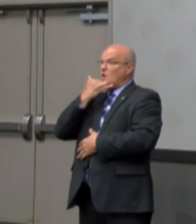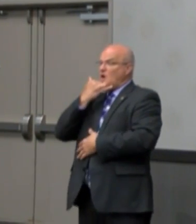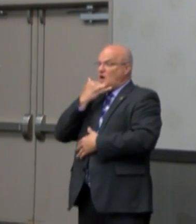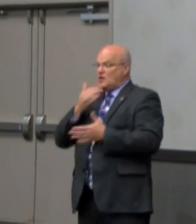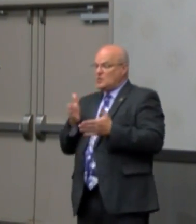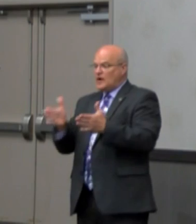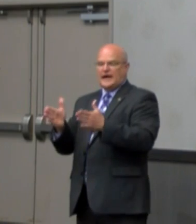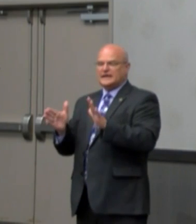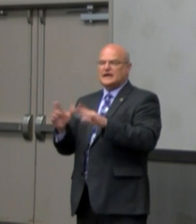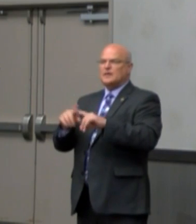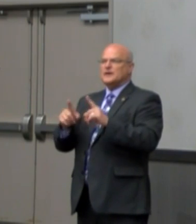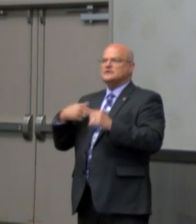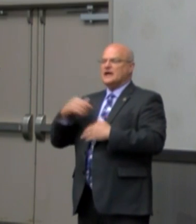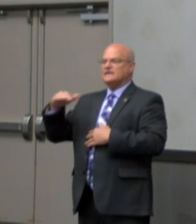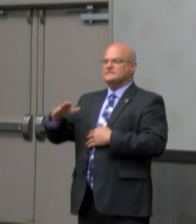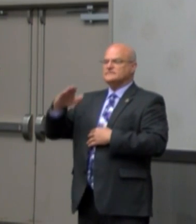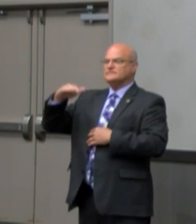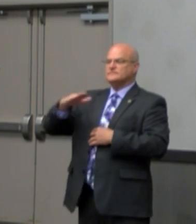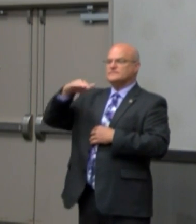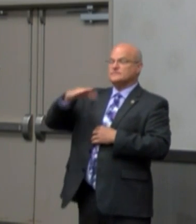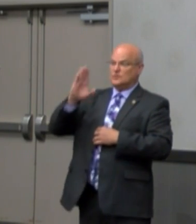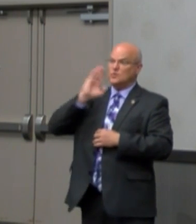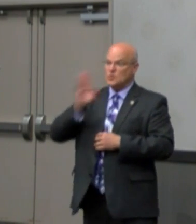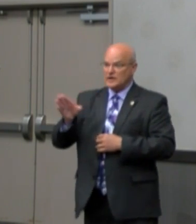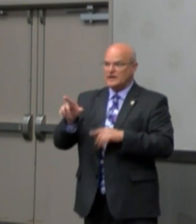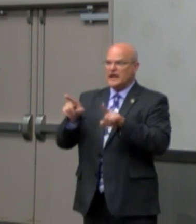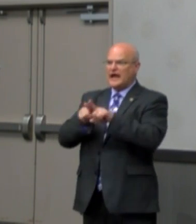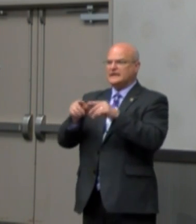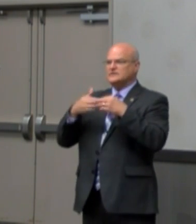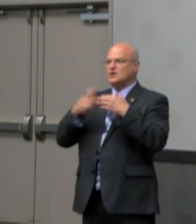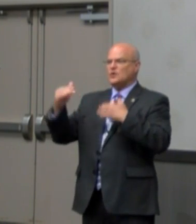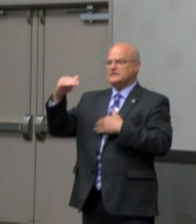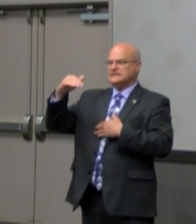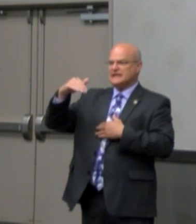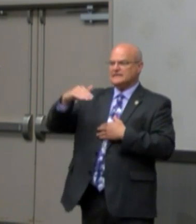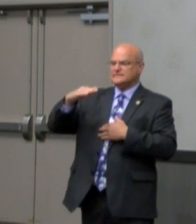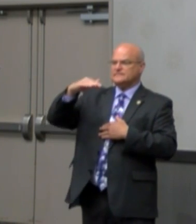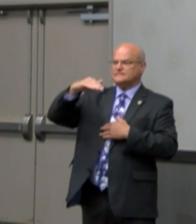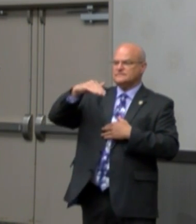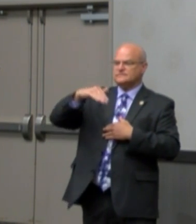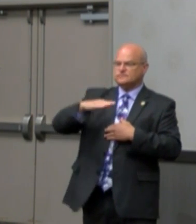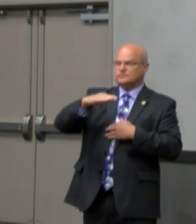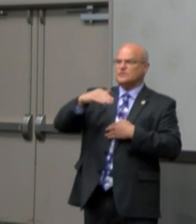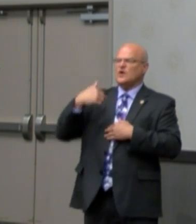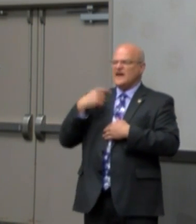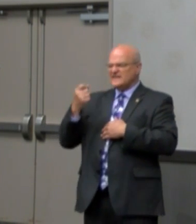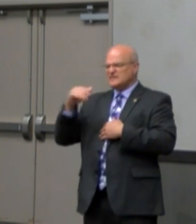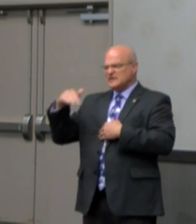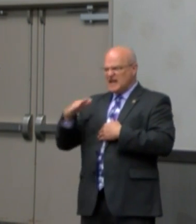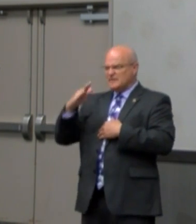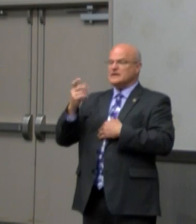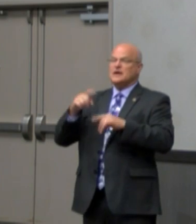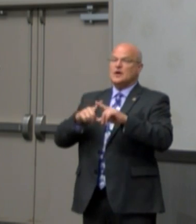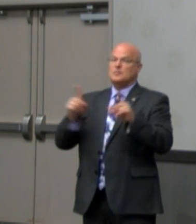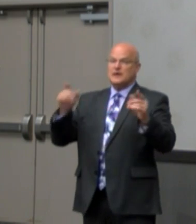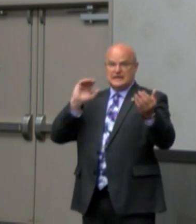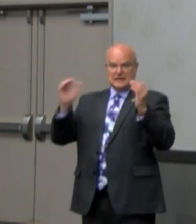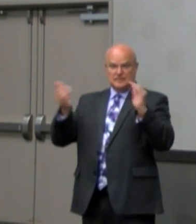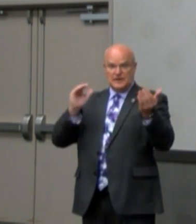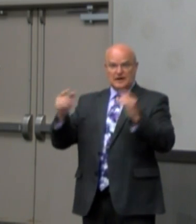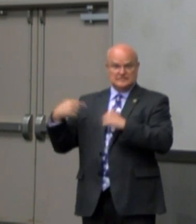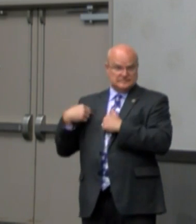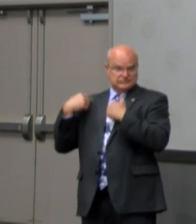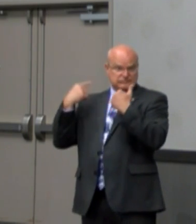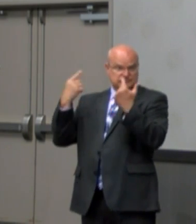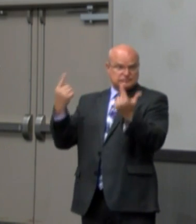path, but you're going to have a jagged pattern as you go on the decline. And so we've got a little bit of an uptick, but in comparison to where we